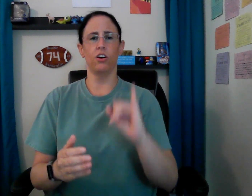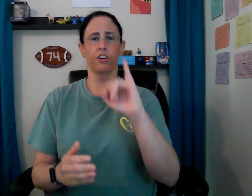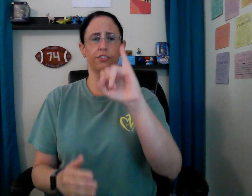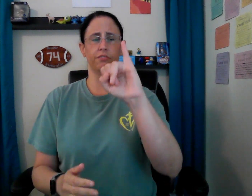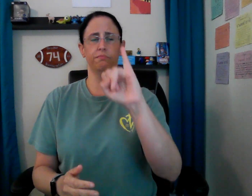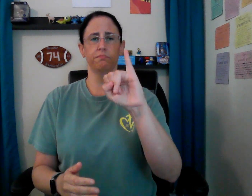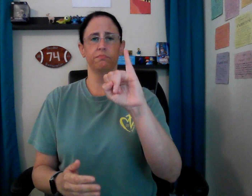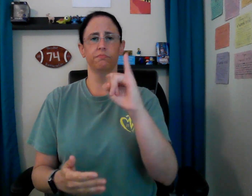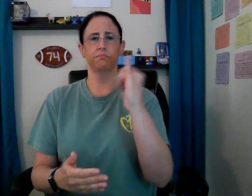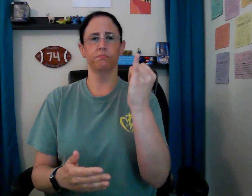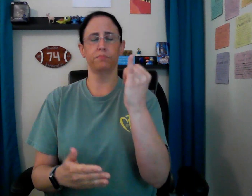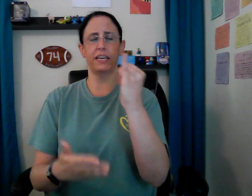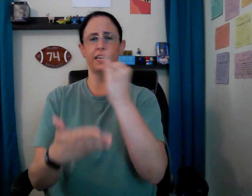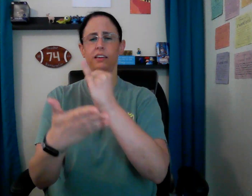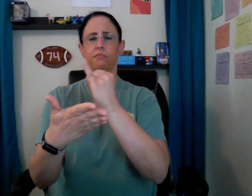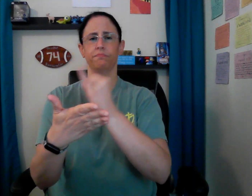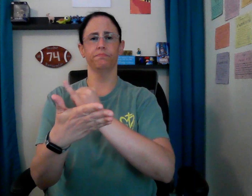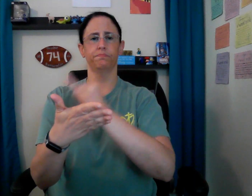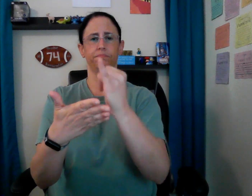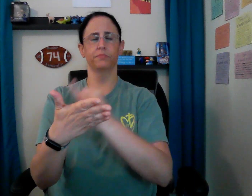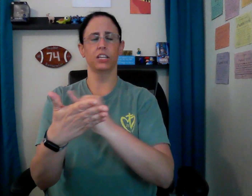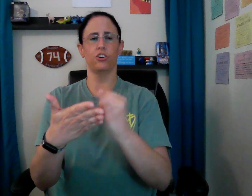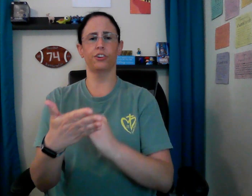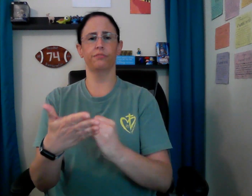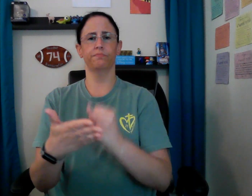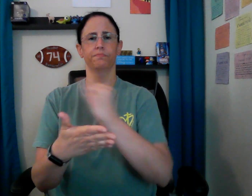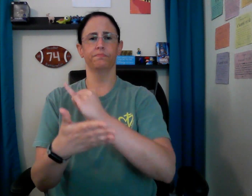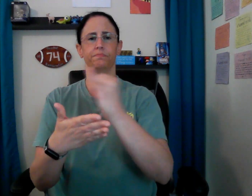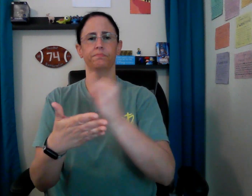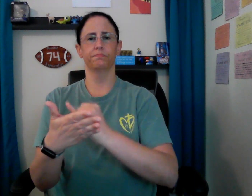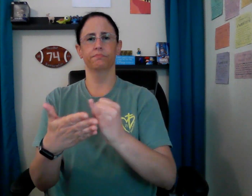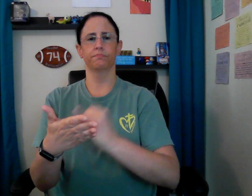Art, pinky, art.